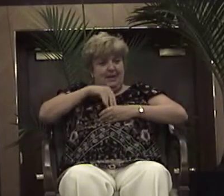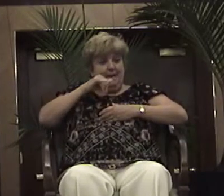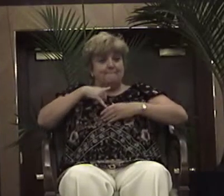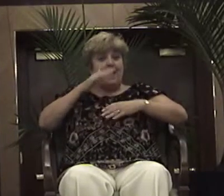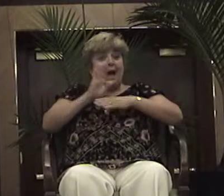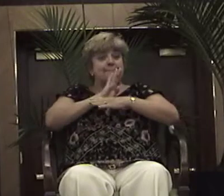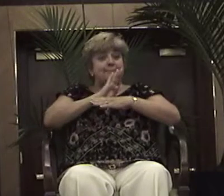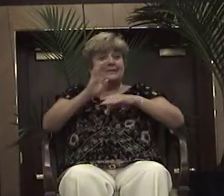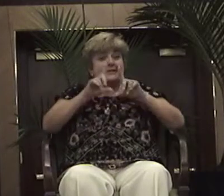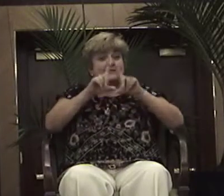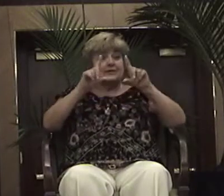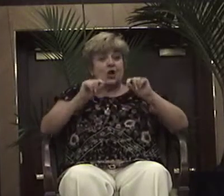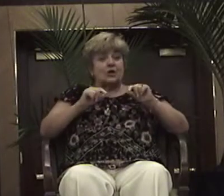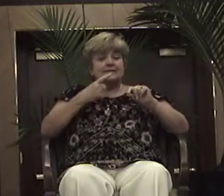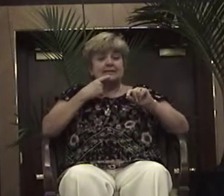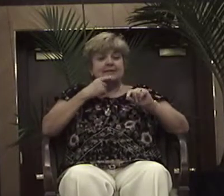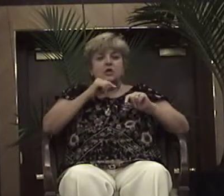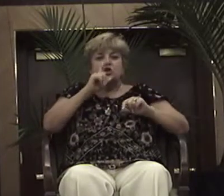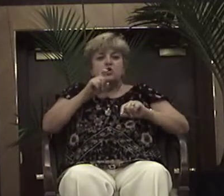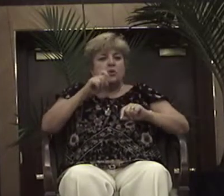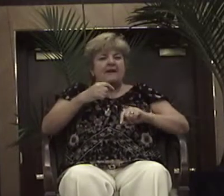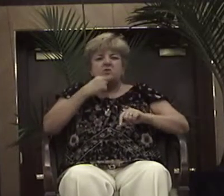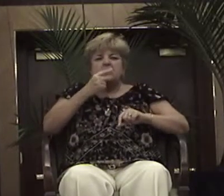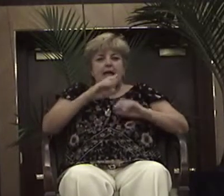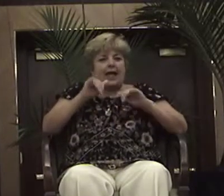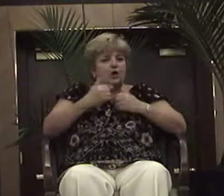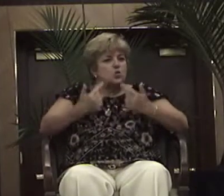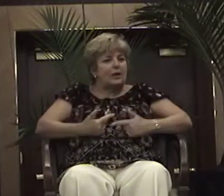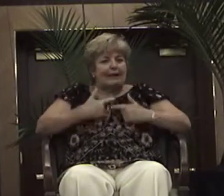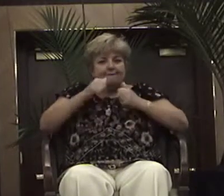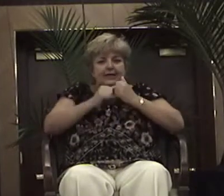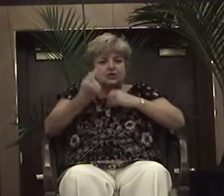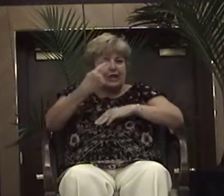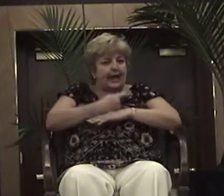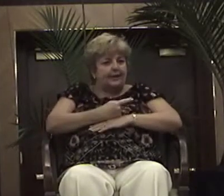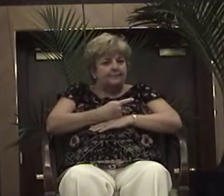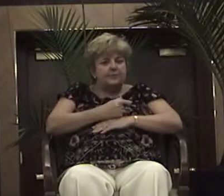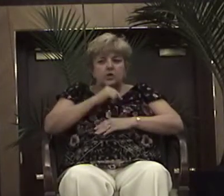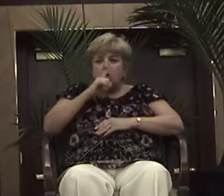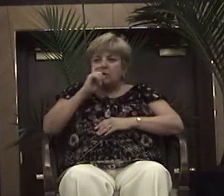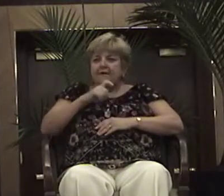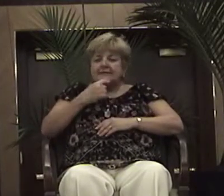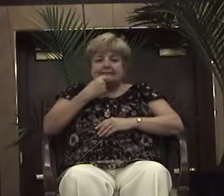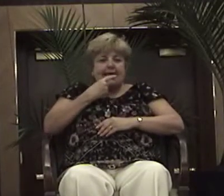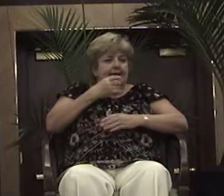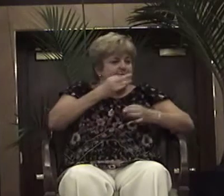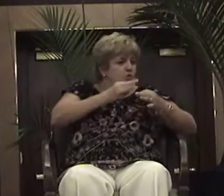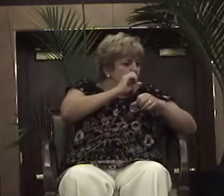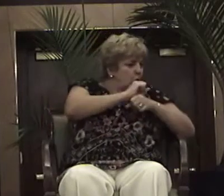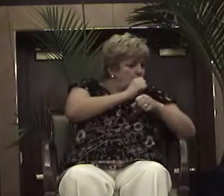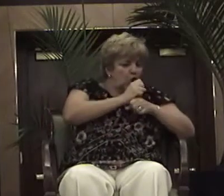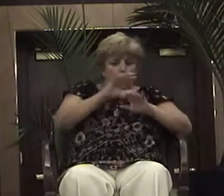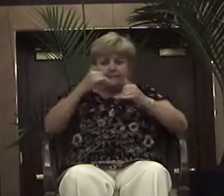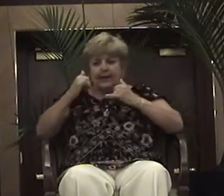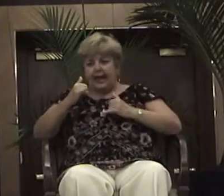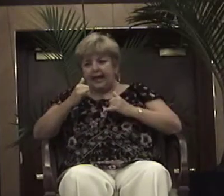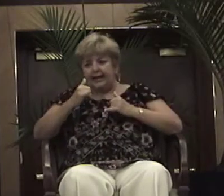says you don't have to tell how you live each day. You don't have to say if you work or you play. A tried true barometer serves